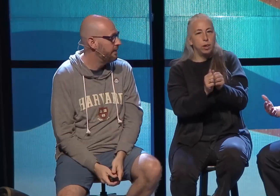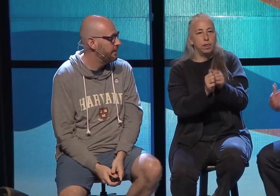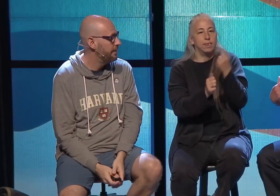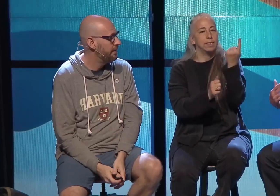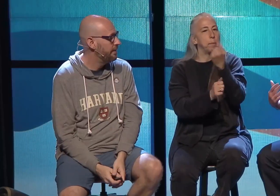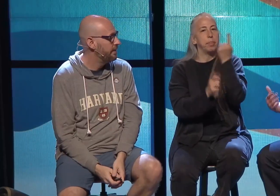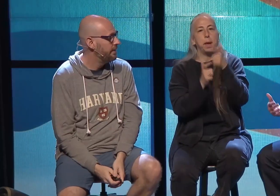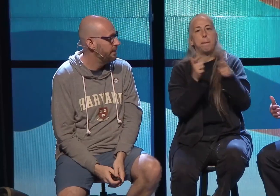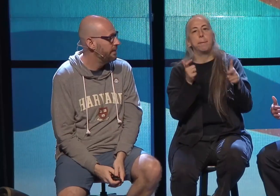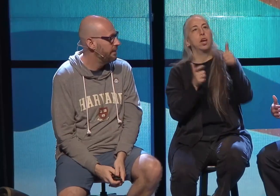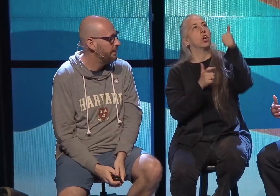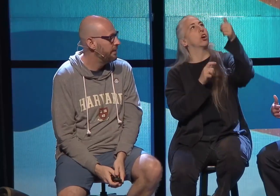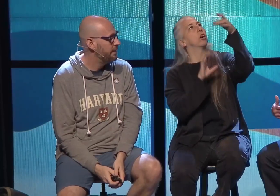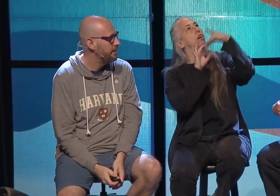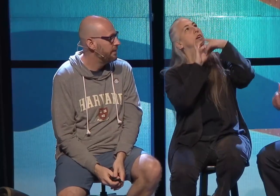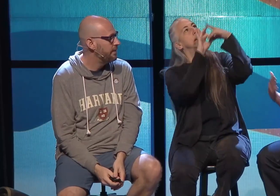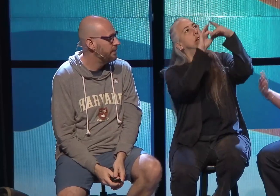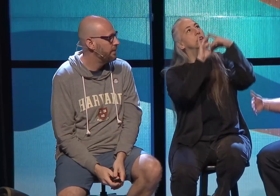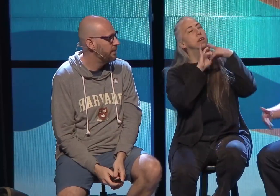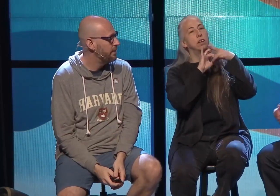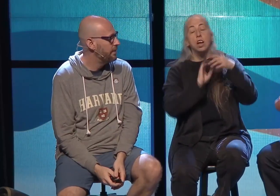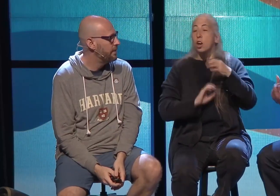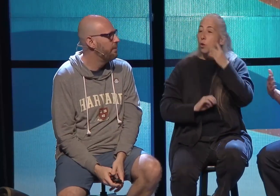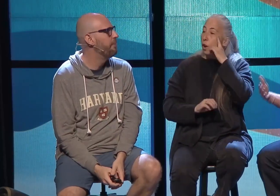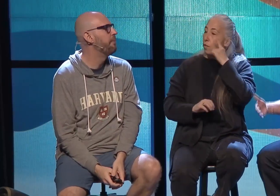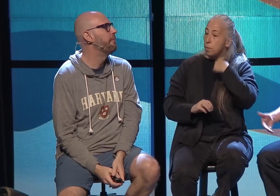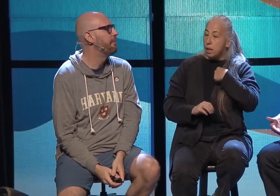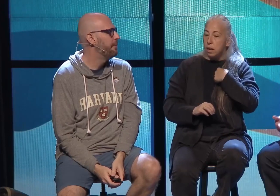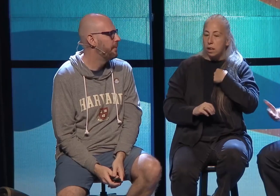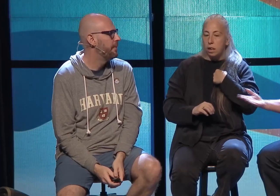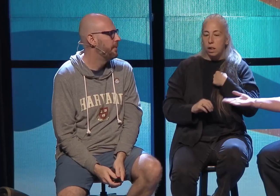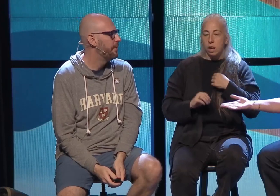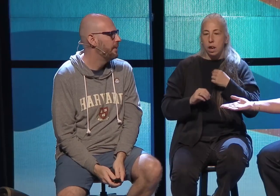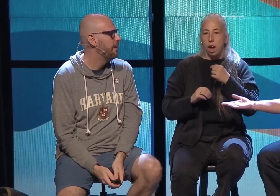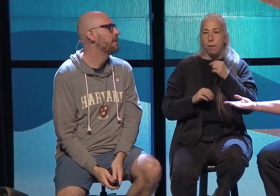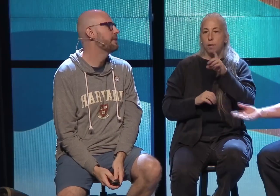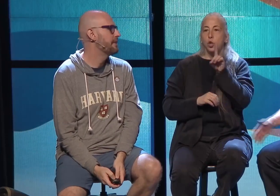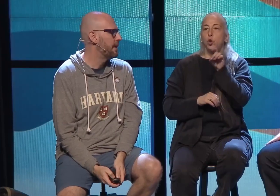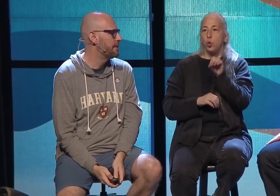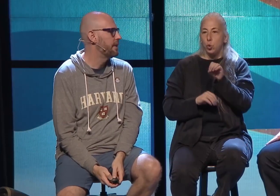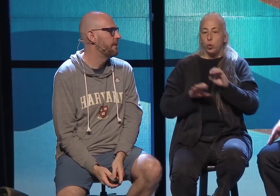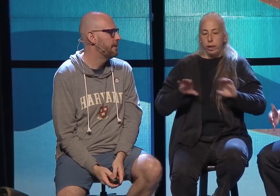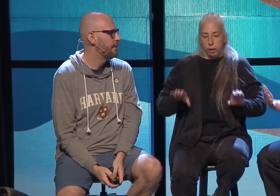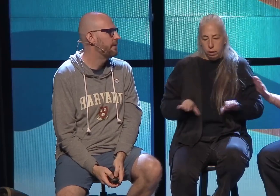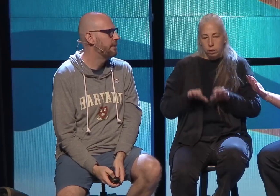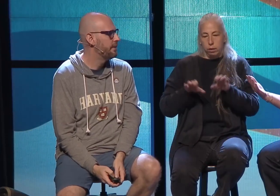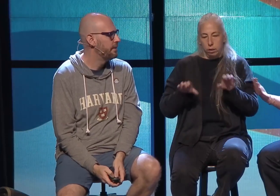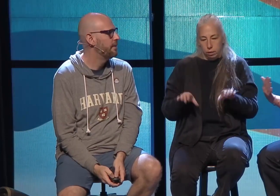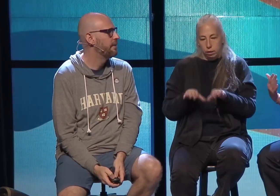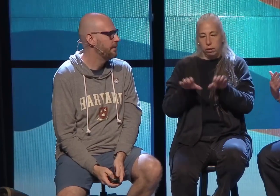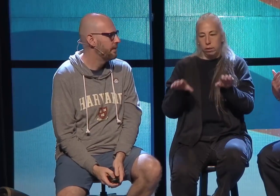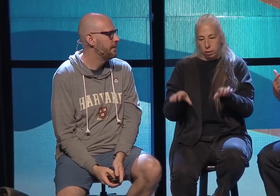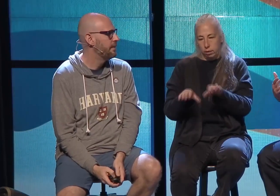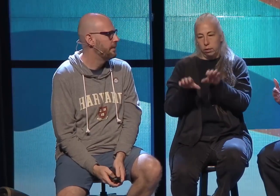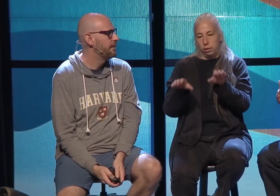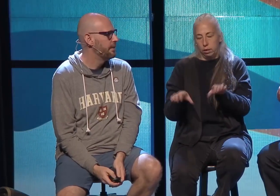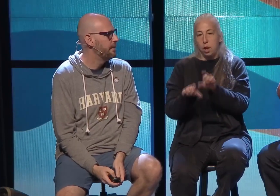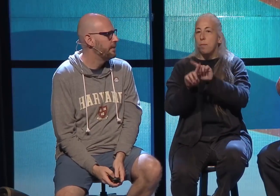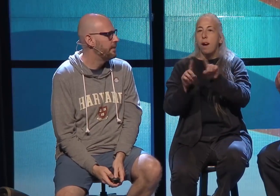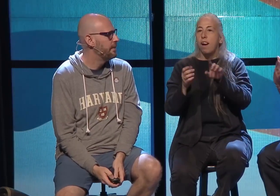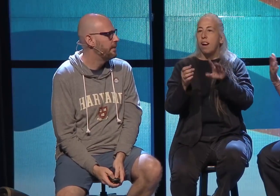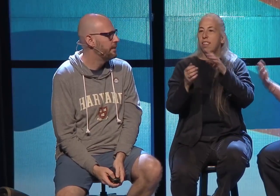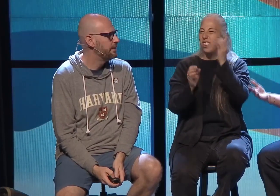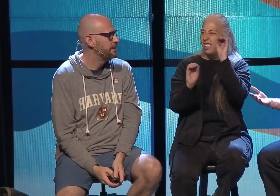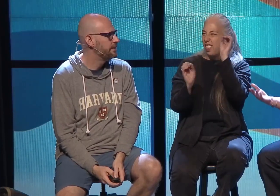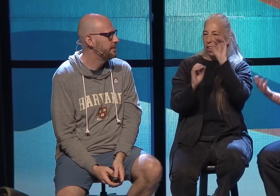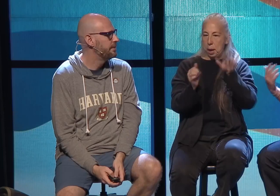it for me. It feels like we're going through motions, but we're not actually present. Back to that word. There's not a presence. There's not a. We're